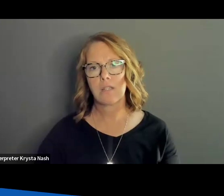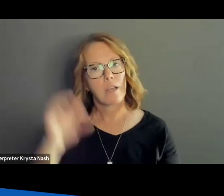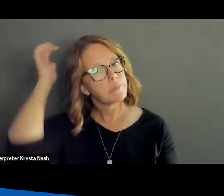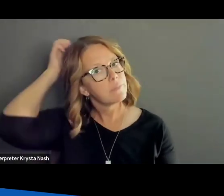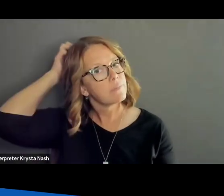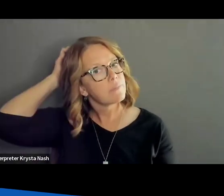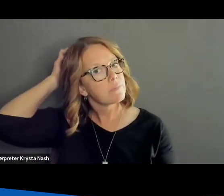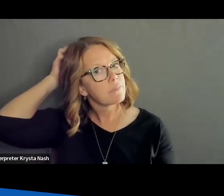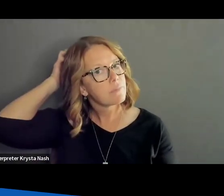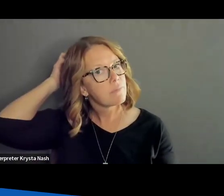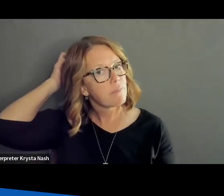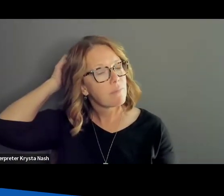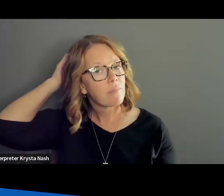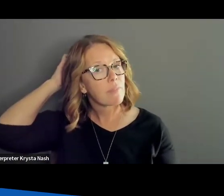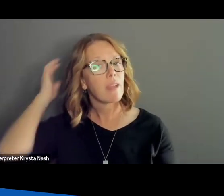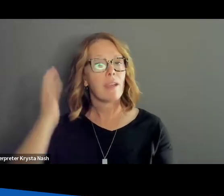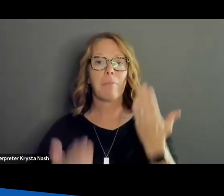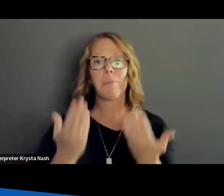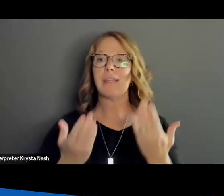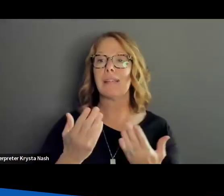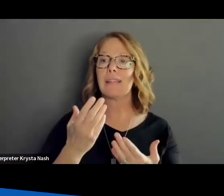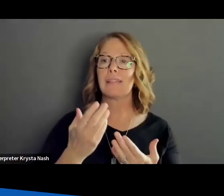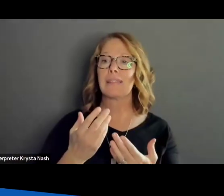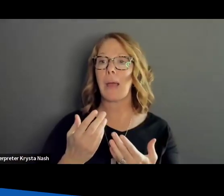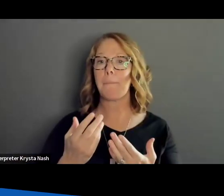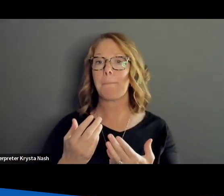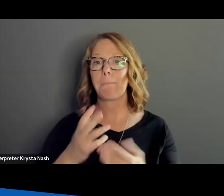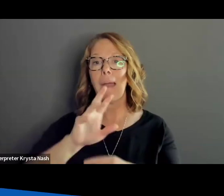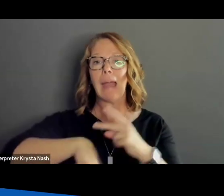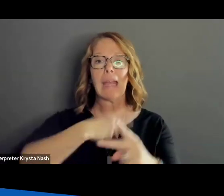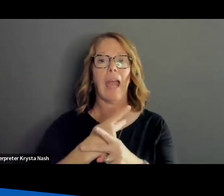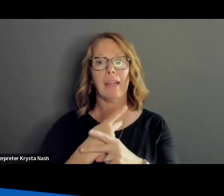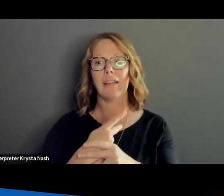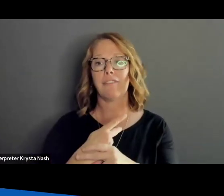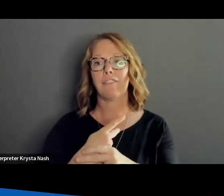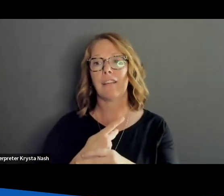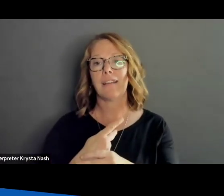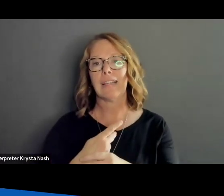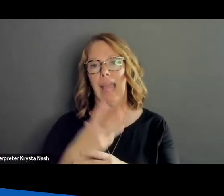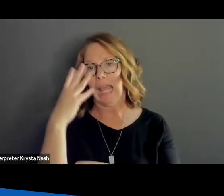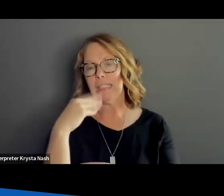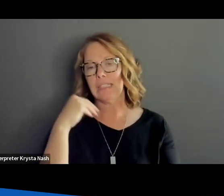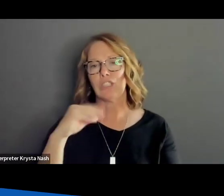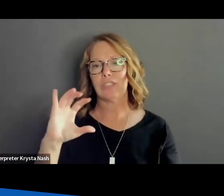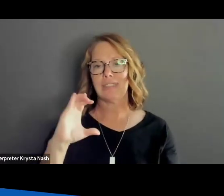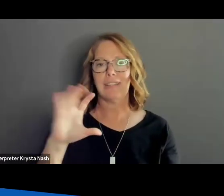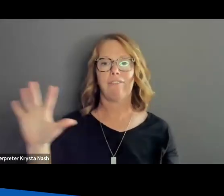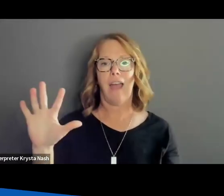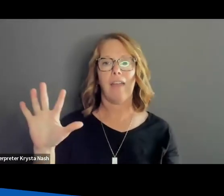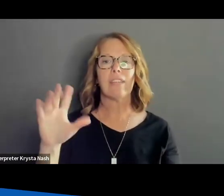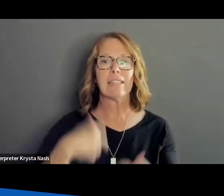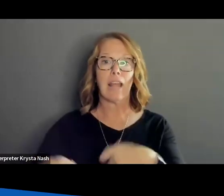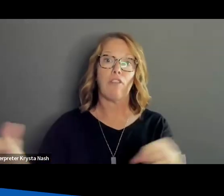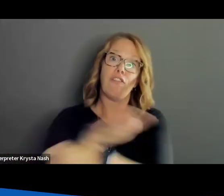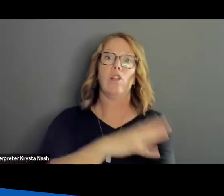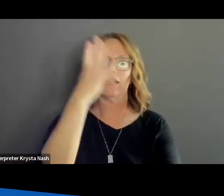to do some different kind of anesthesia at the C5 rather than putting you completely to sleep. So that would be something to